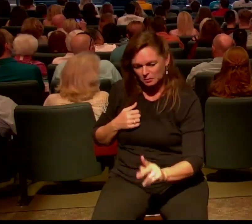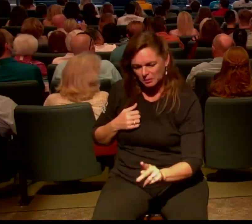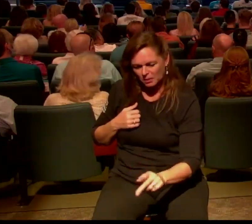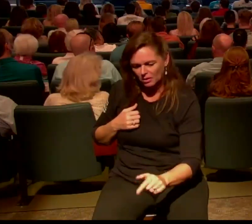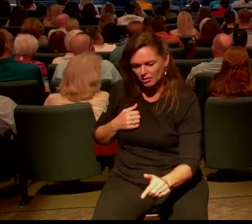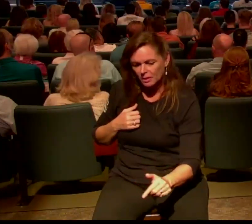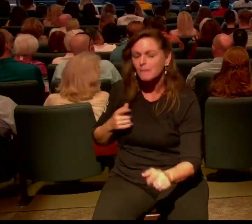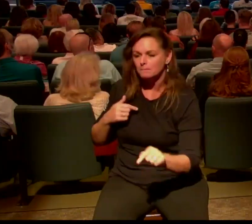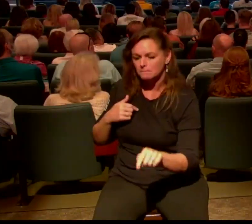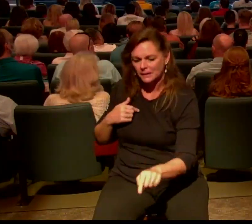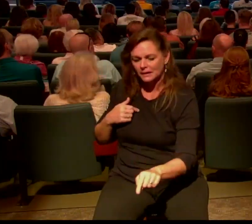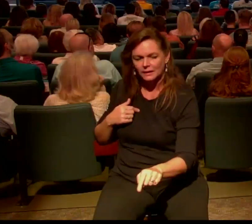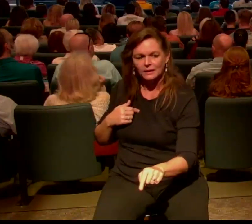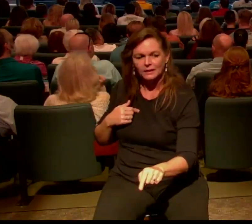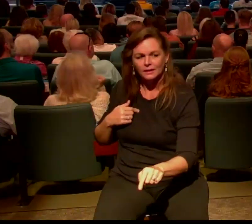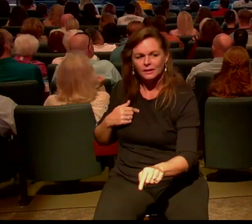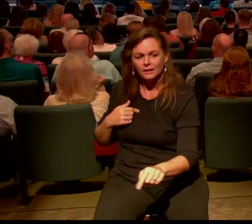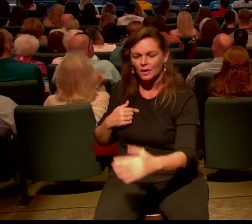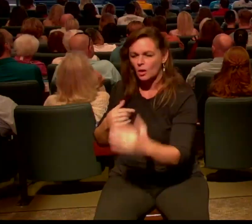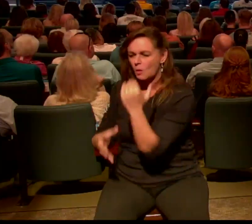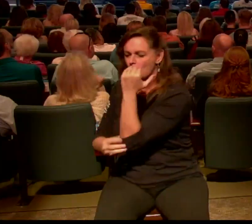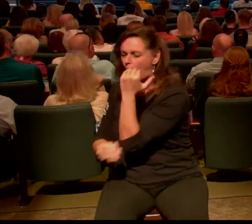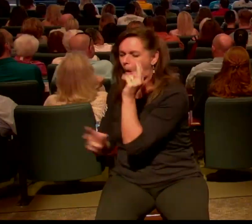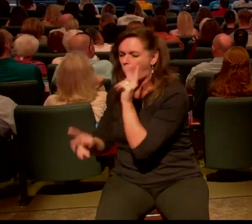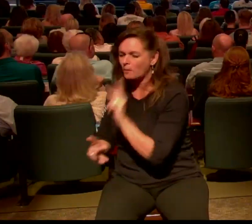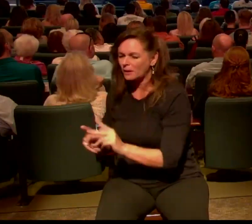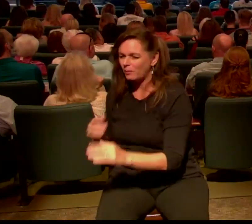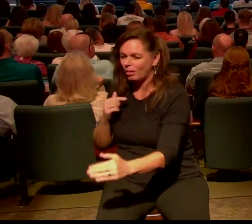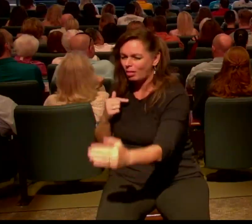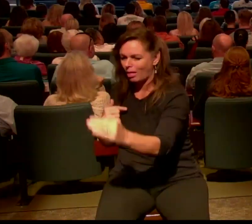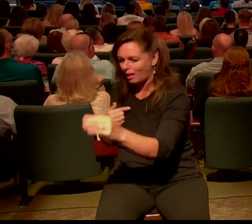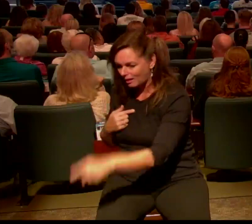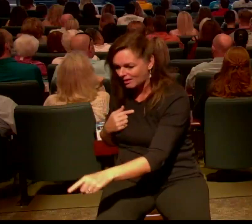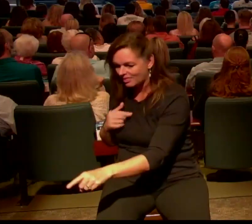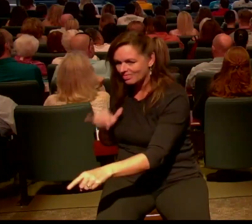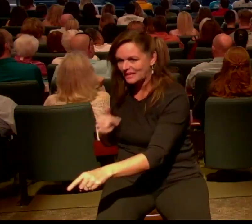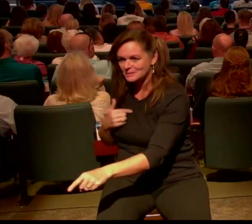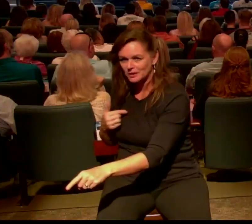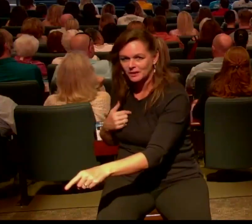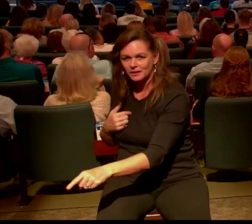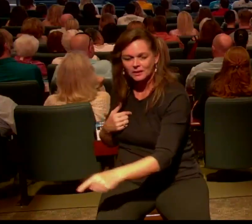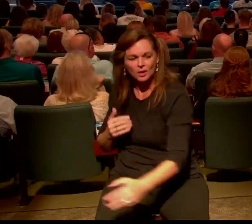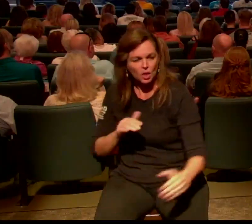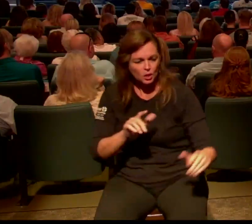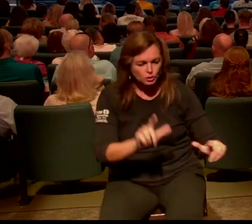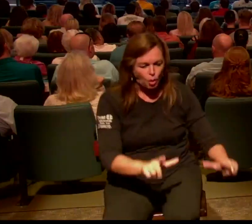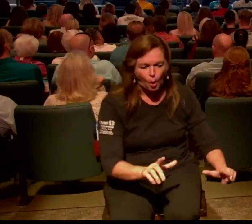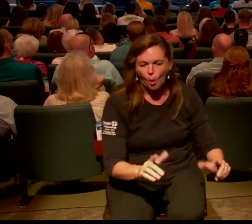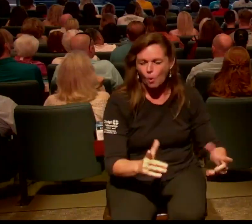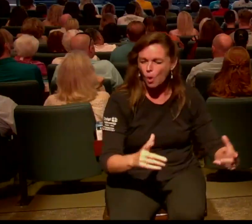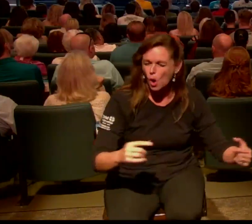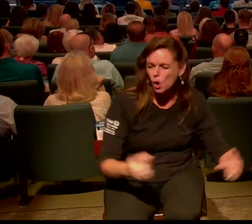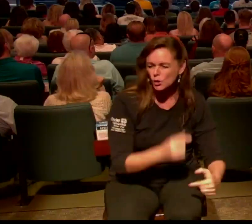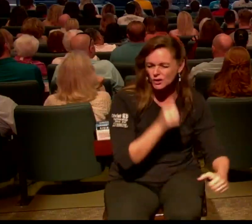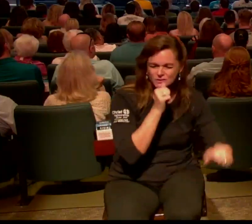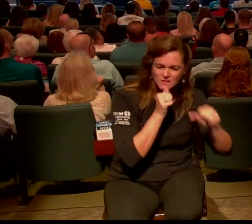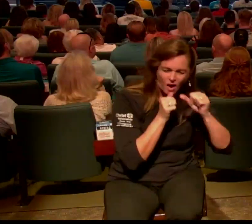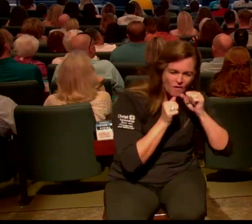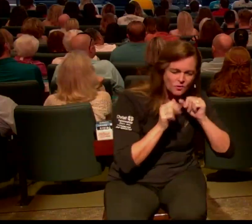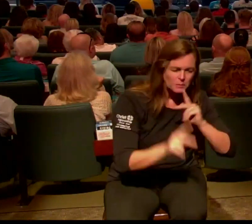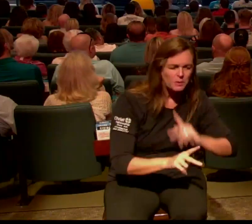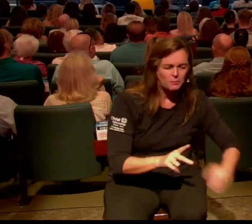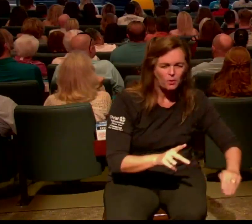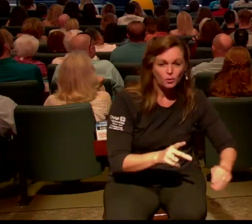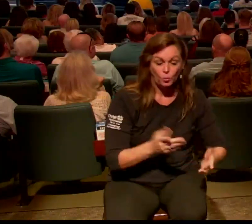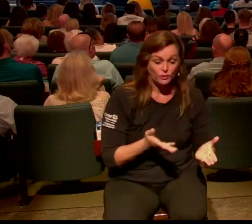Jesus takes serving people so personally that when we serve people, he says to us, you